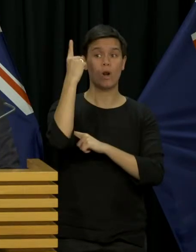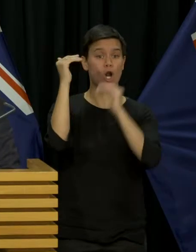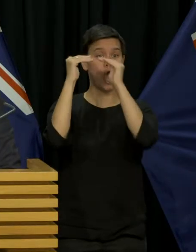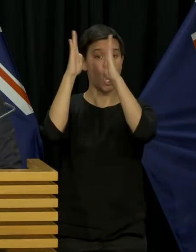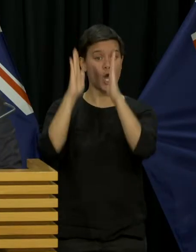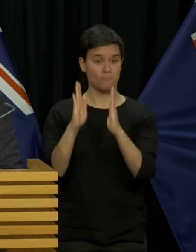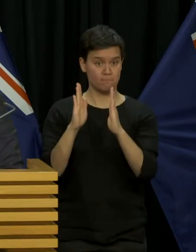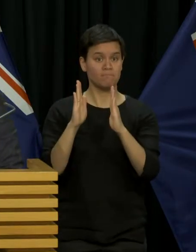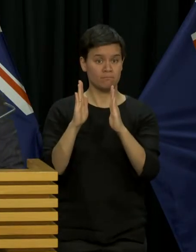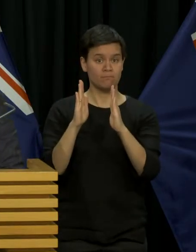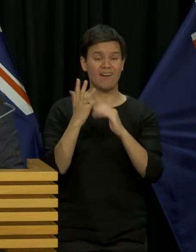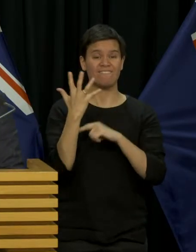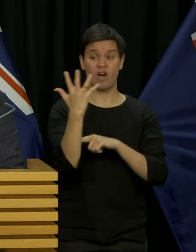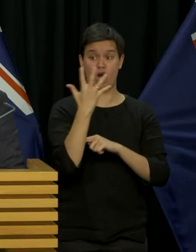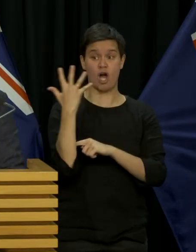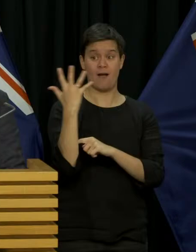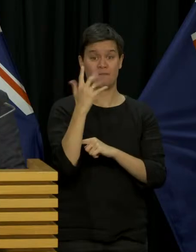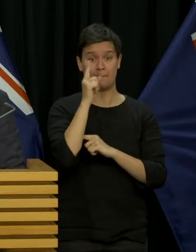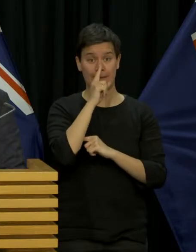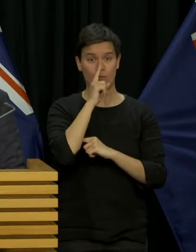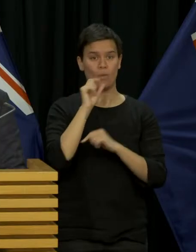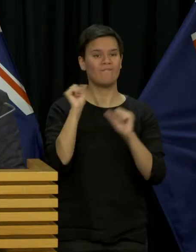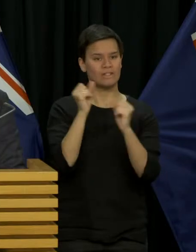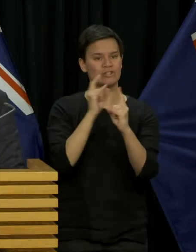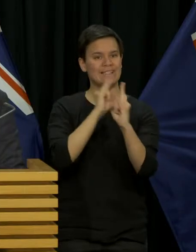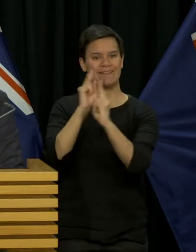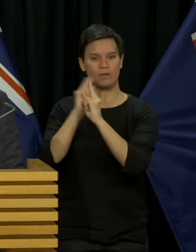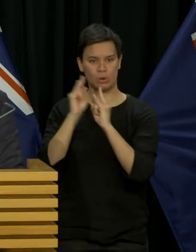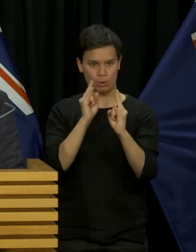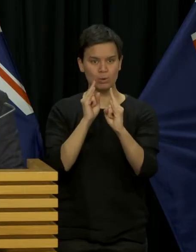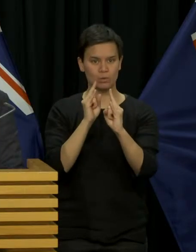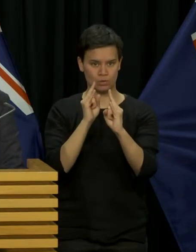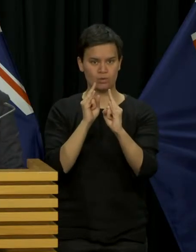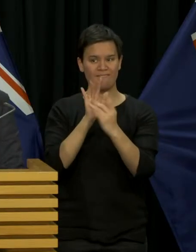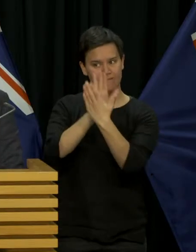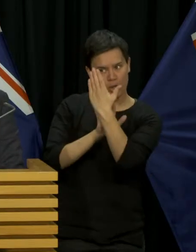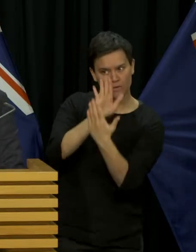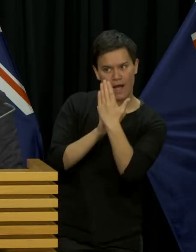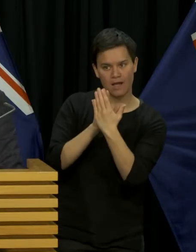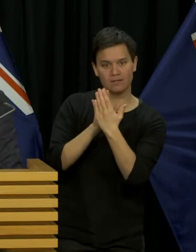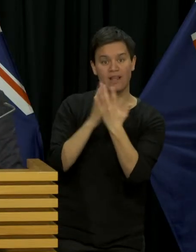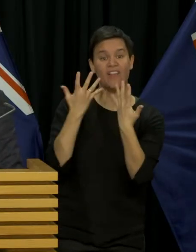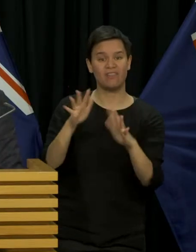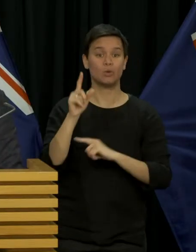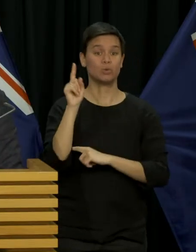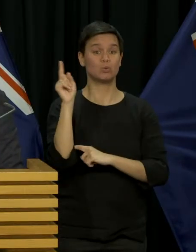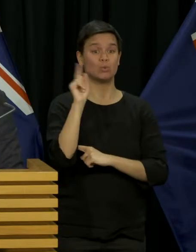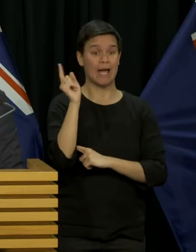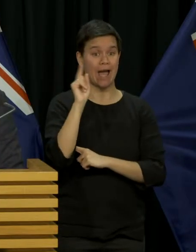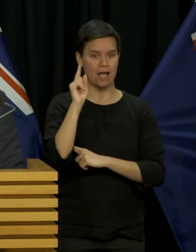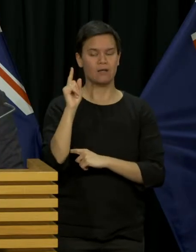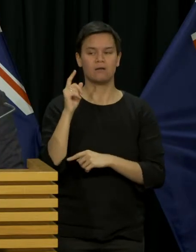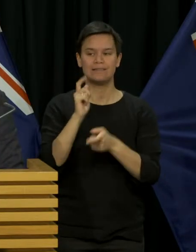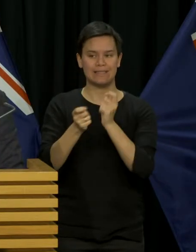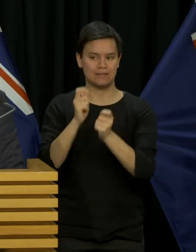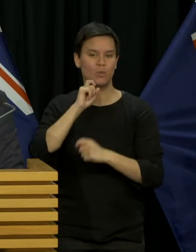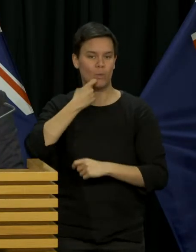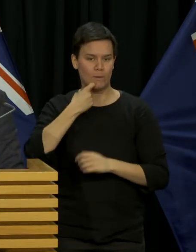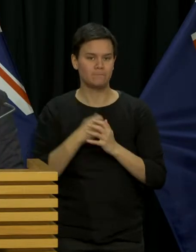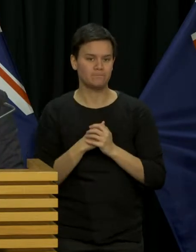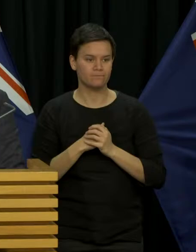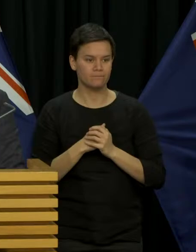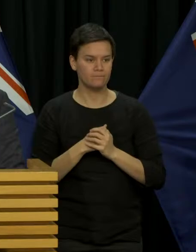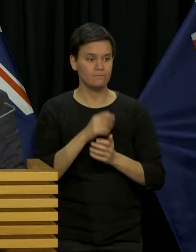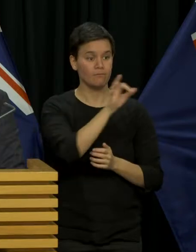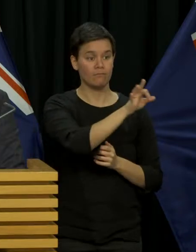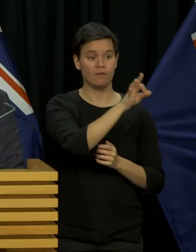actually interviewed face to face and are being tested today. The woman who absconded a managed isolation facility in Auckland